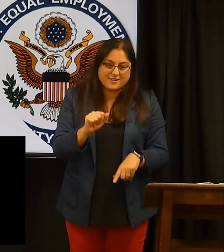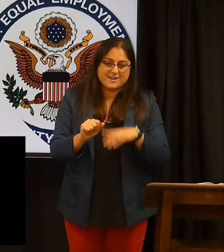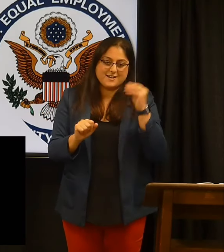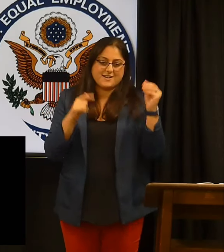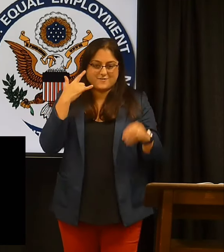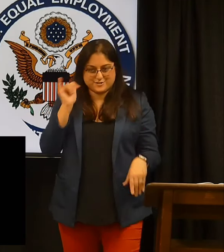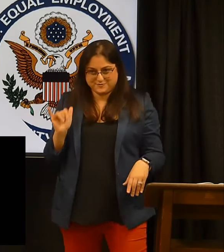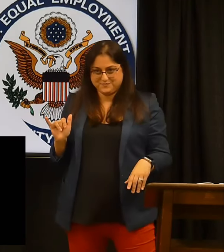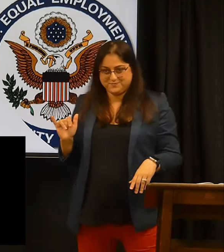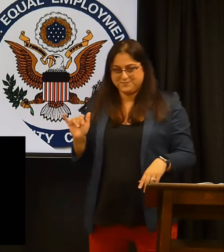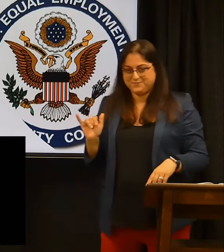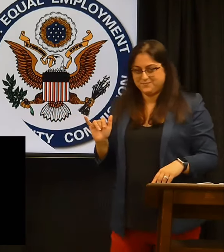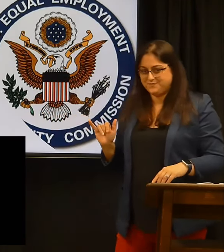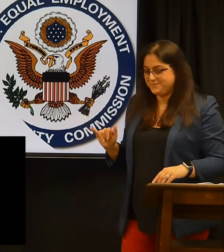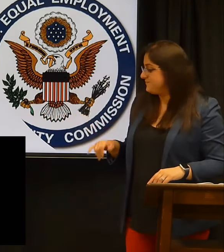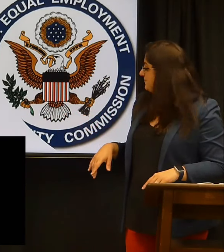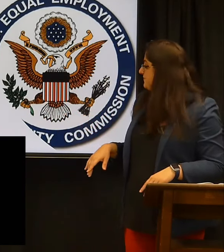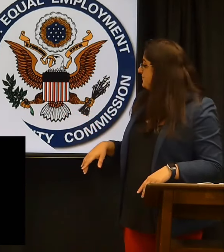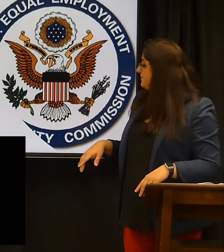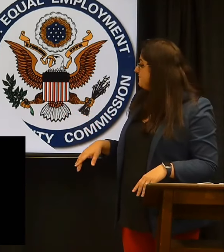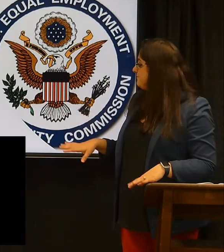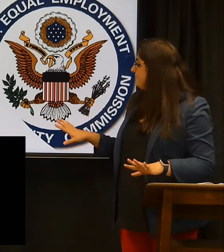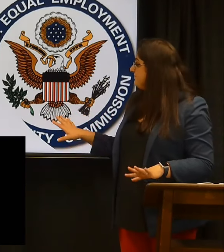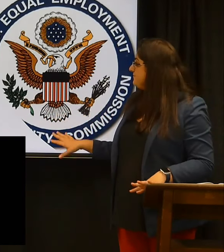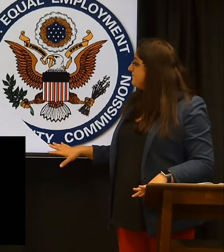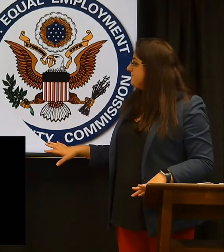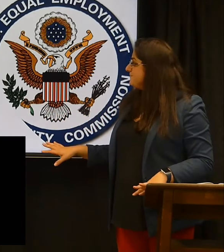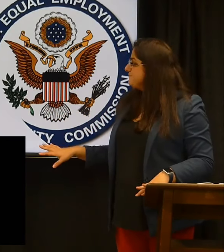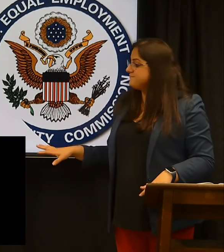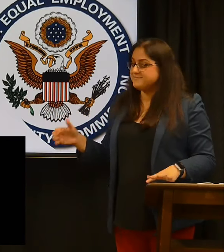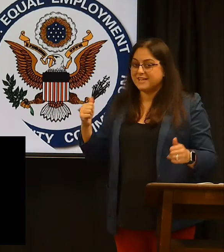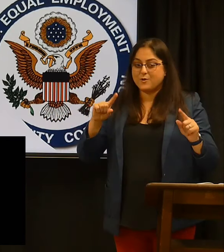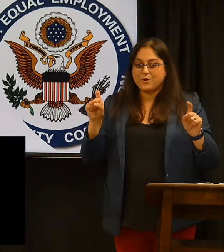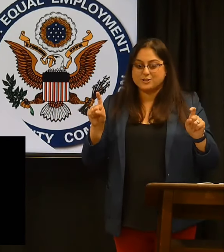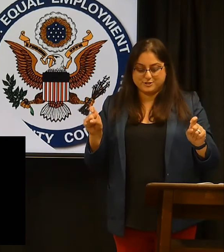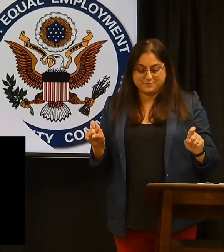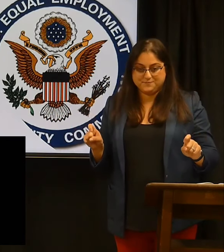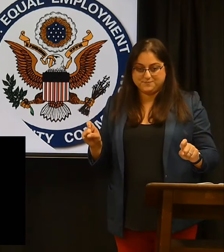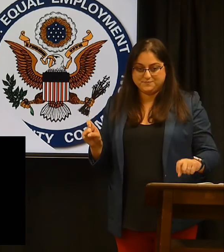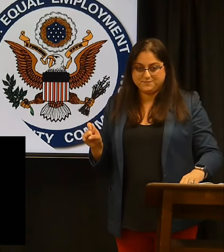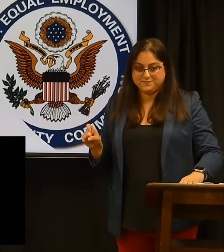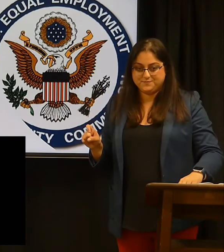1 in Florida, and 1 in California. Any questions?